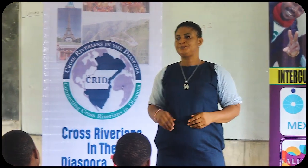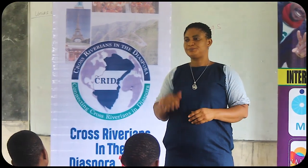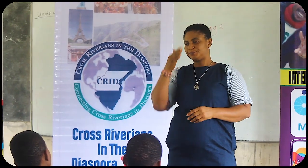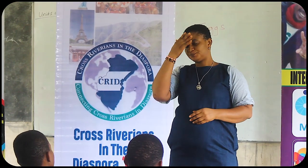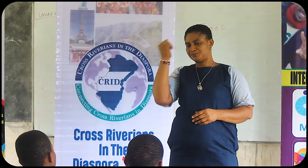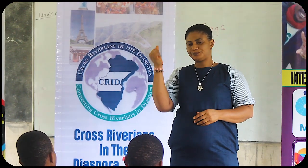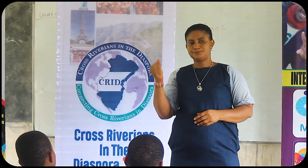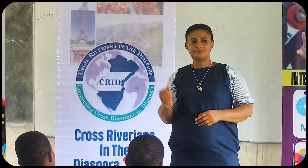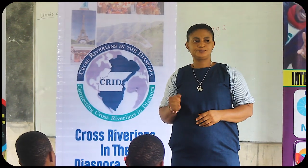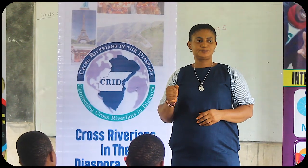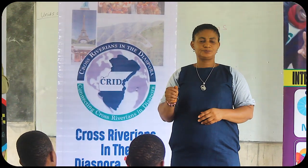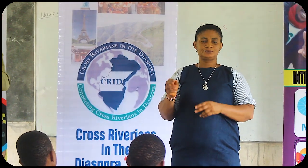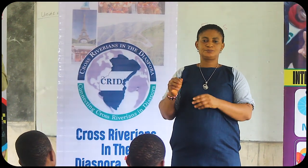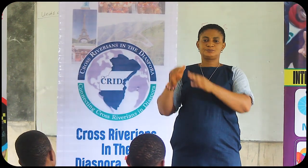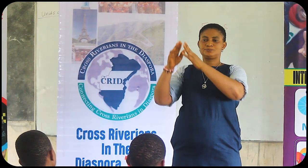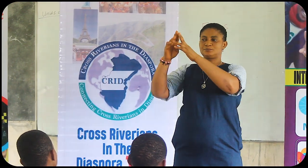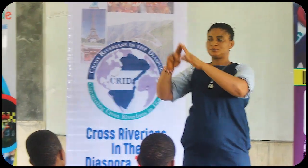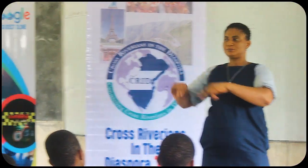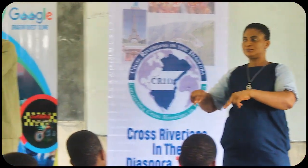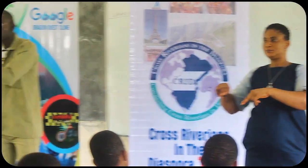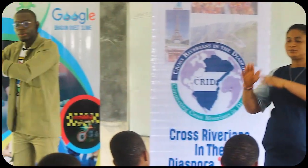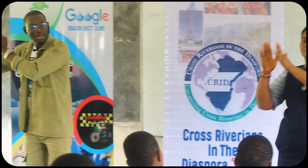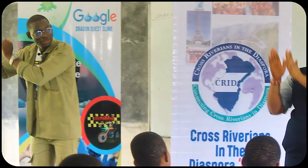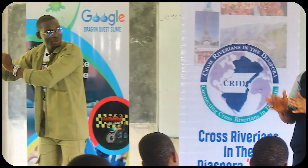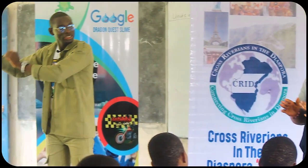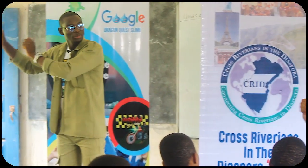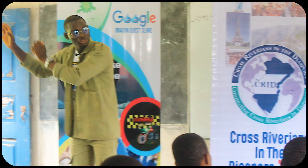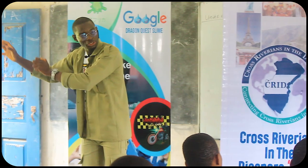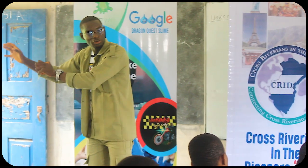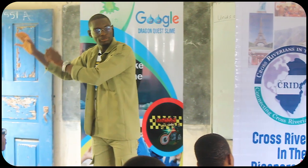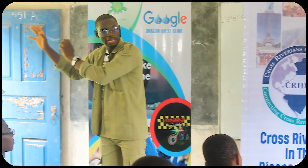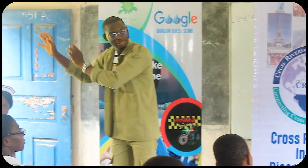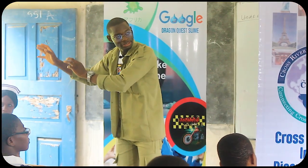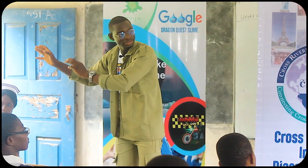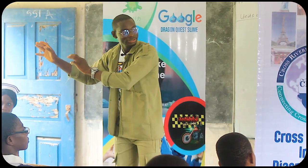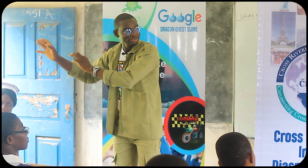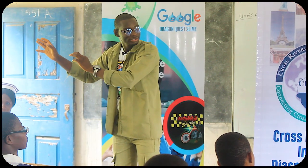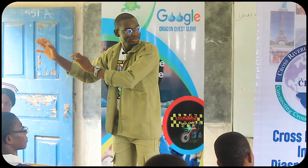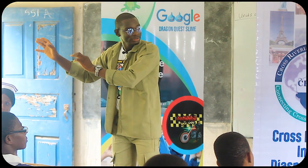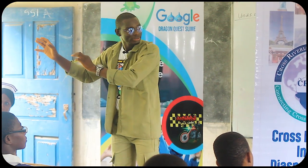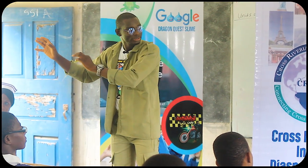Because these rural dwellers keep on subscribing to a particular species of plant